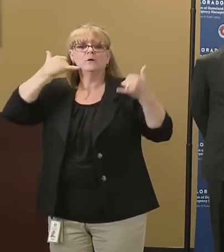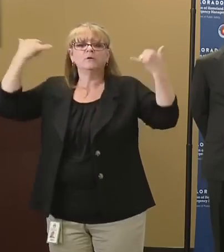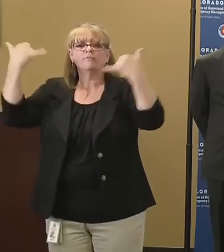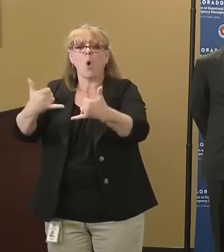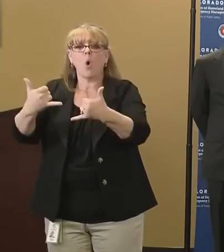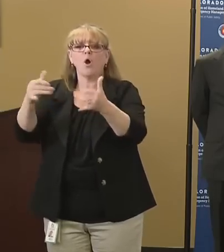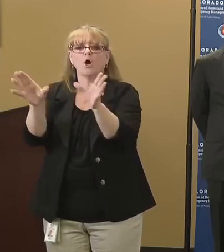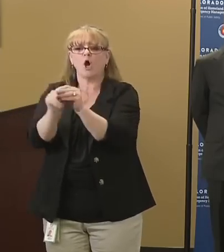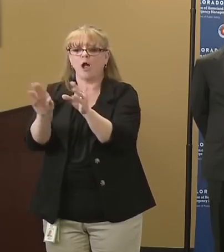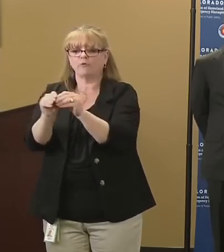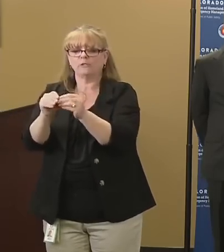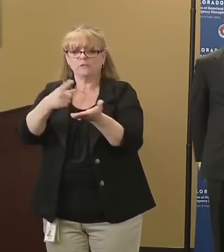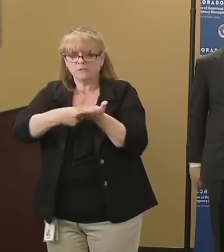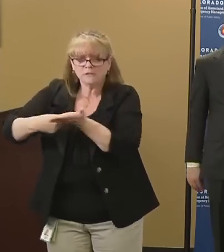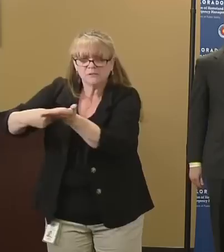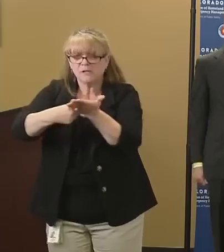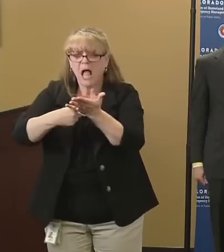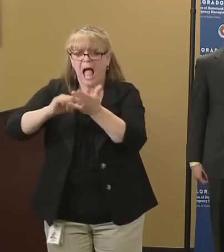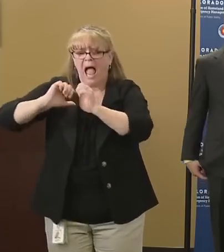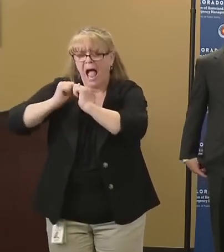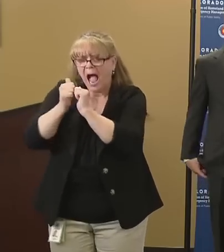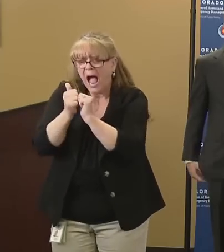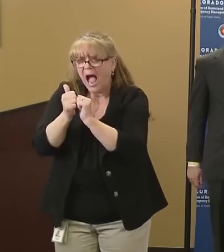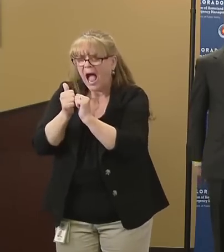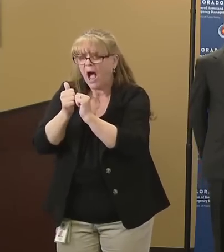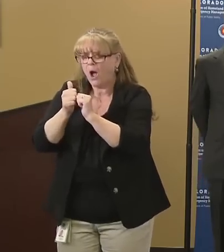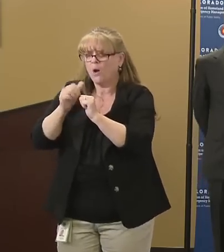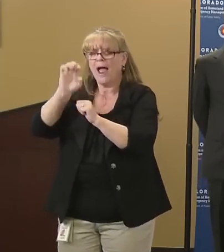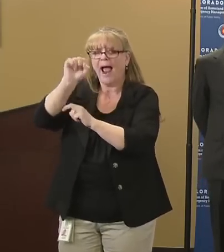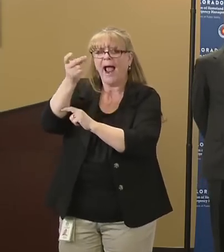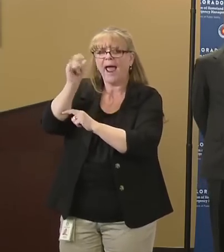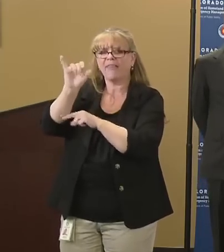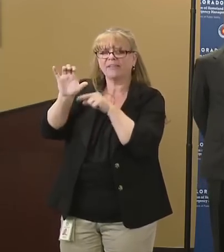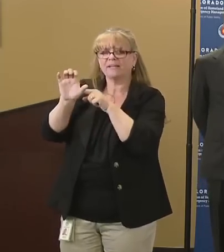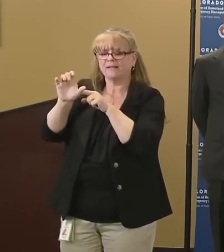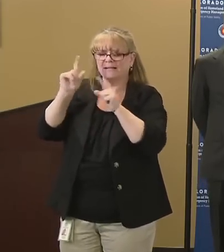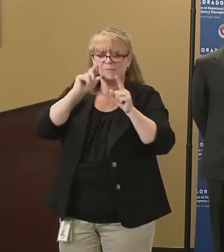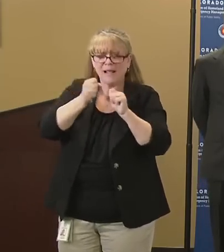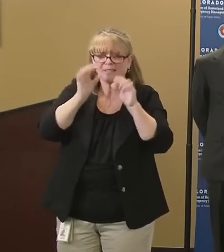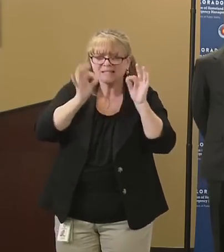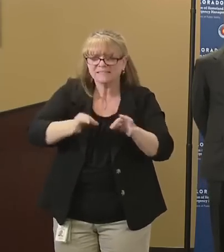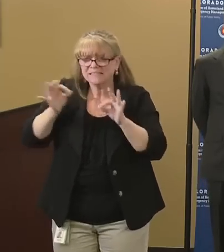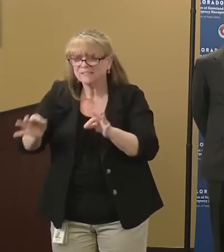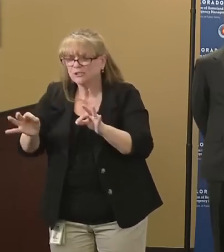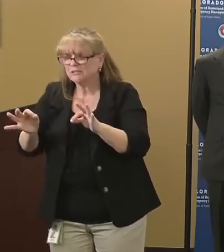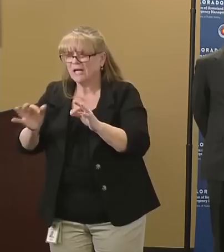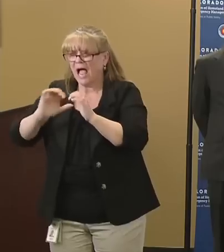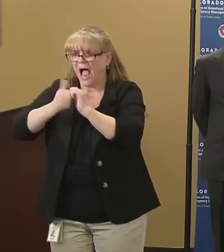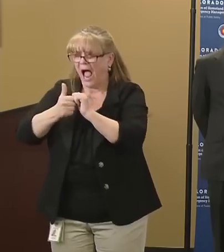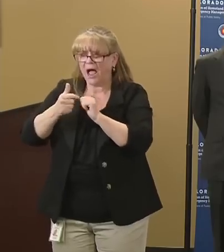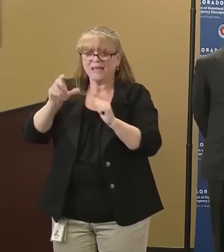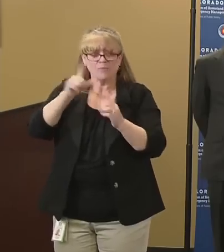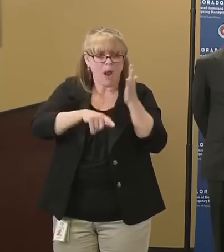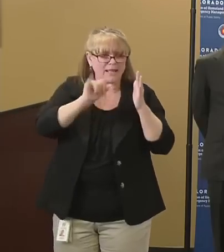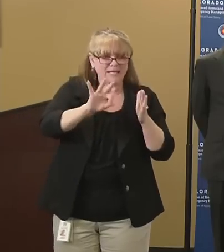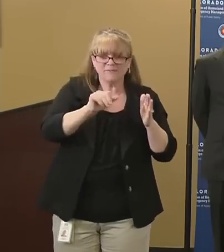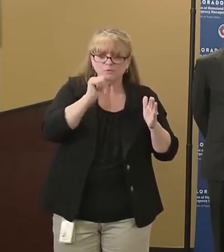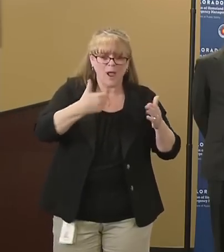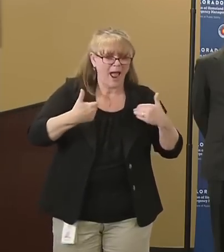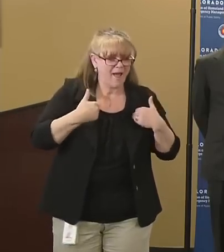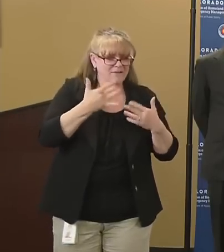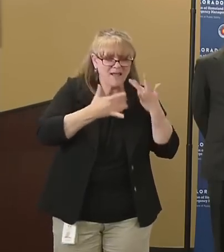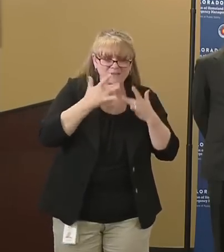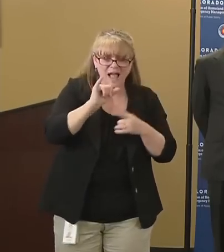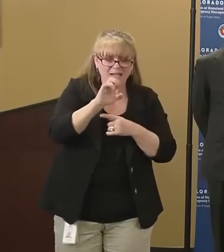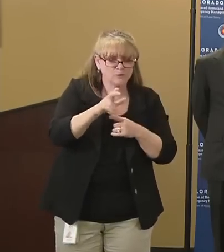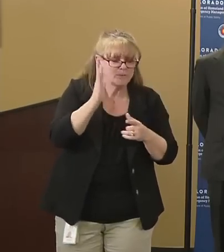decisions regarding the rationing of resources of things like ICU beds and ventilators. No one wants this